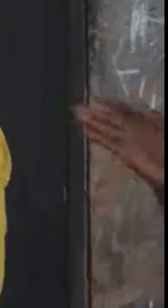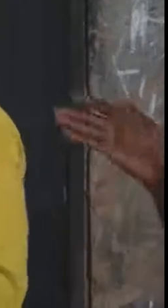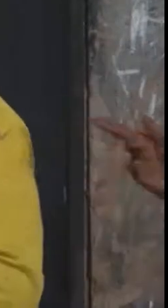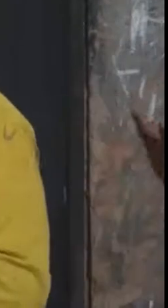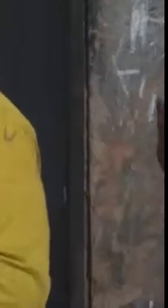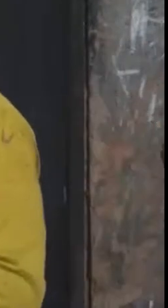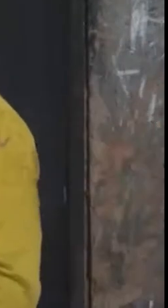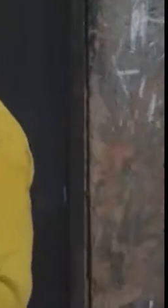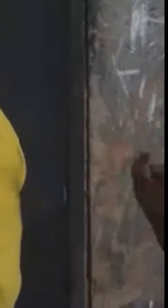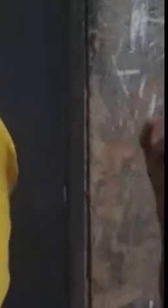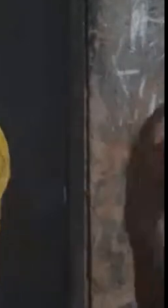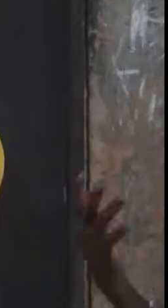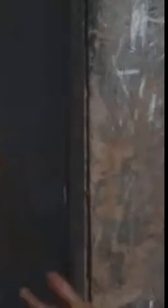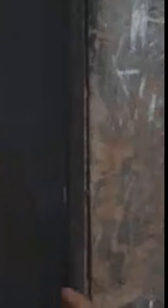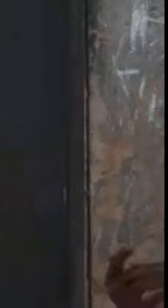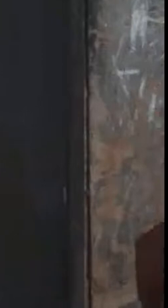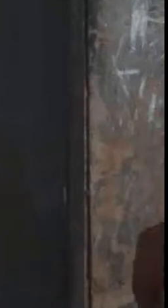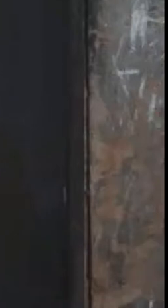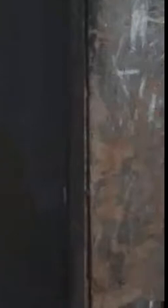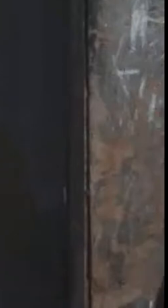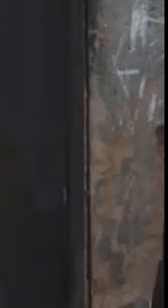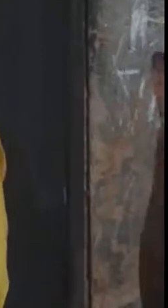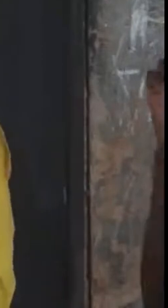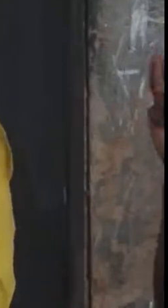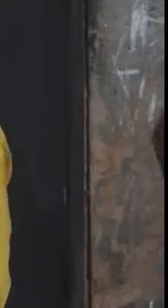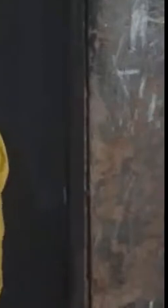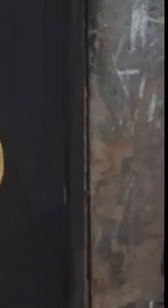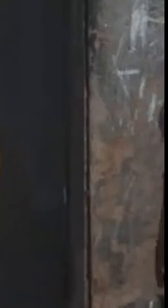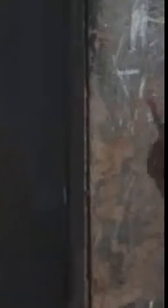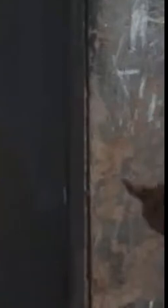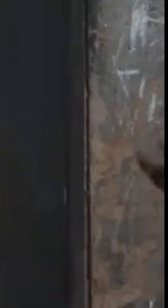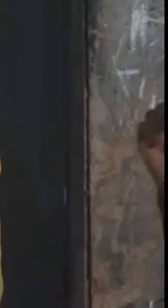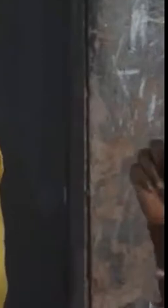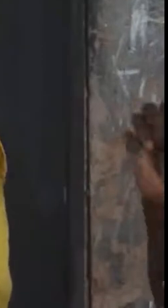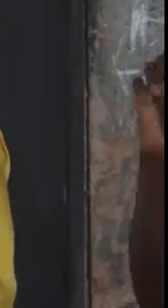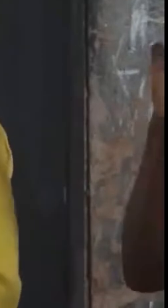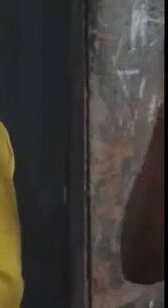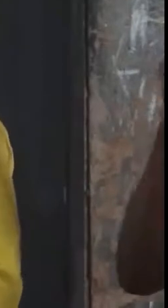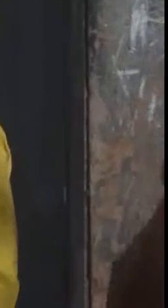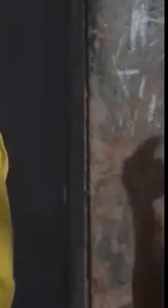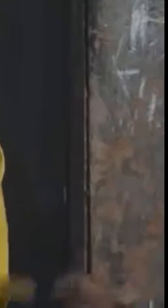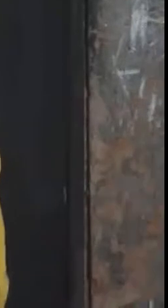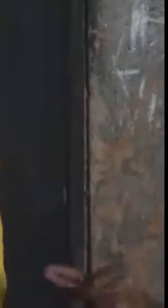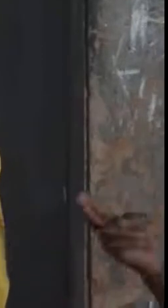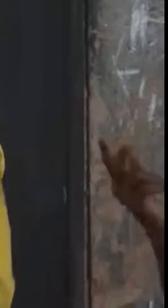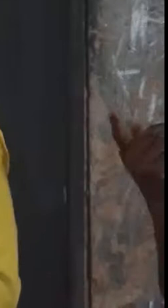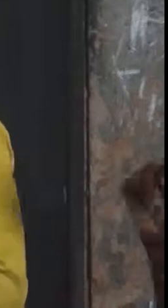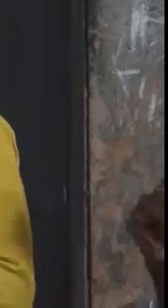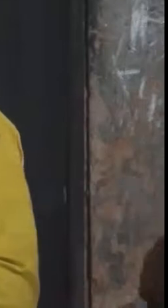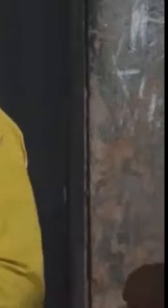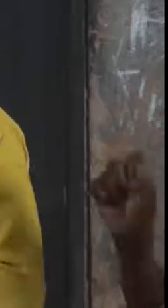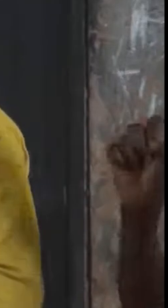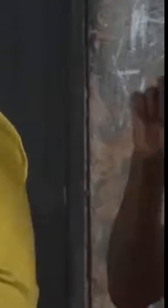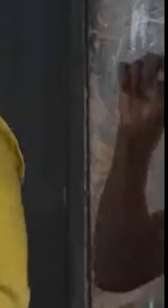following hand tools. The first one is the steel rule, the tri-square, the scriber,